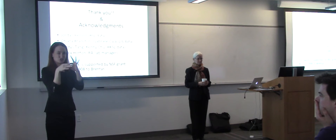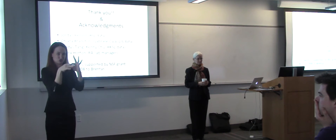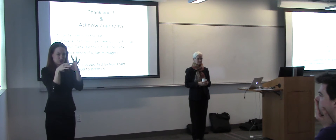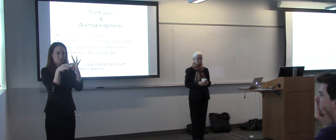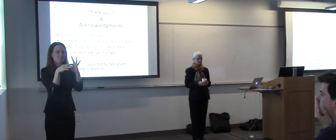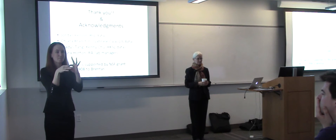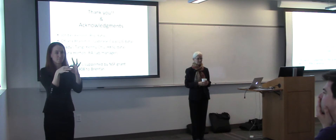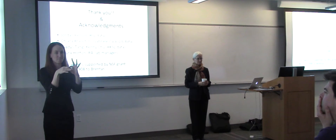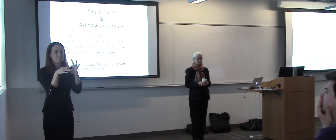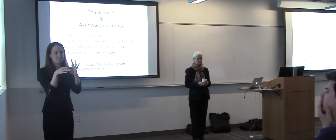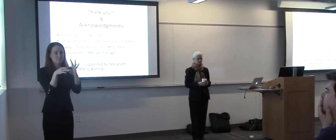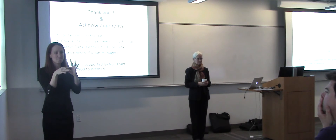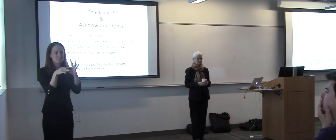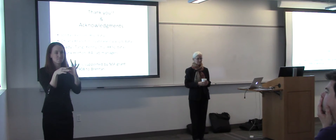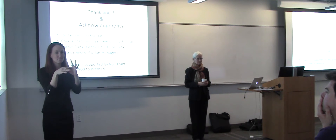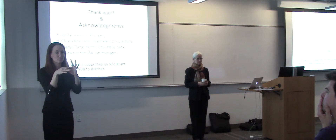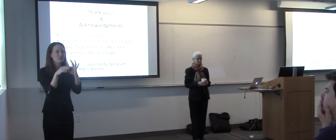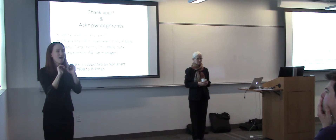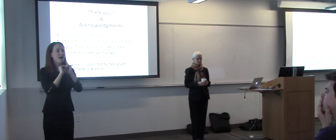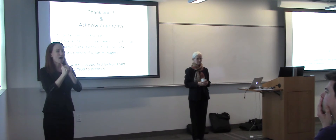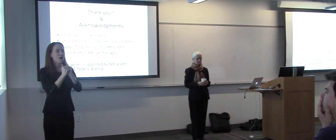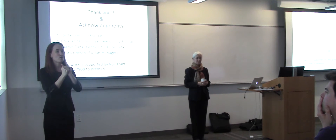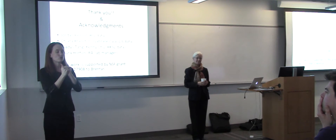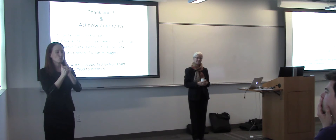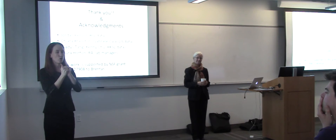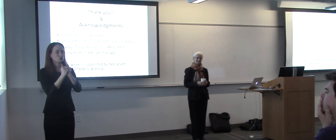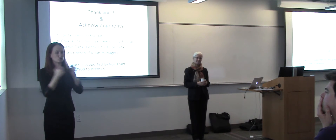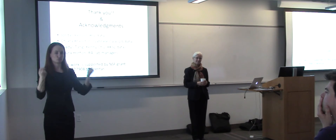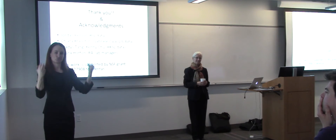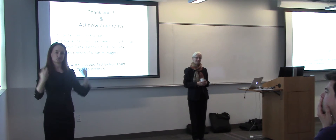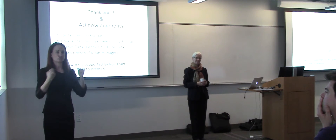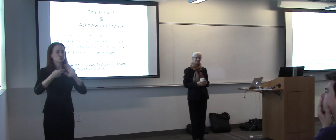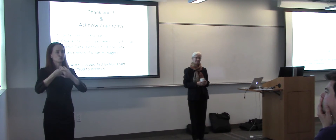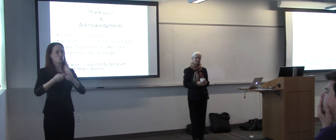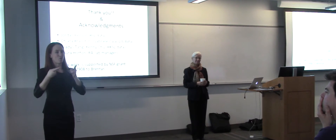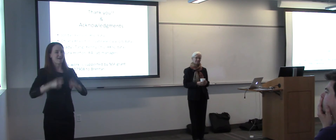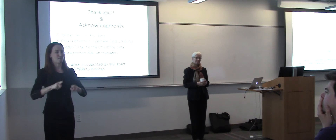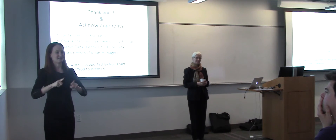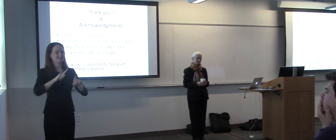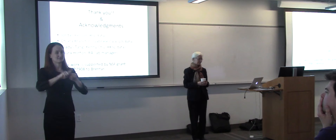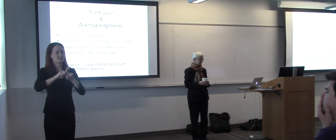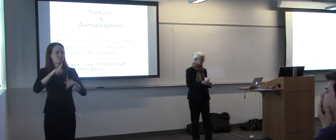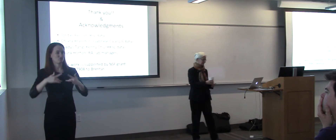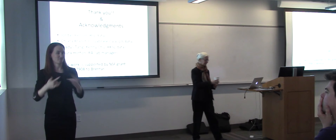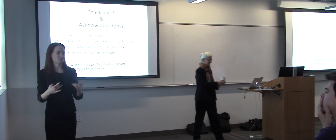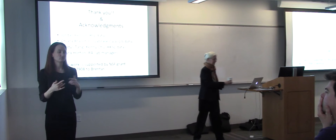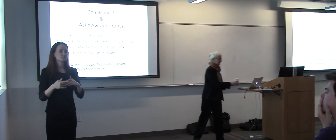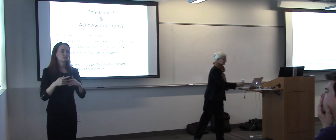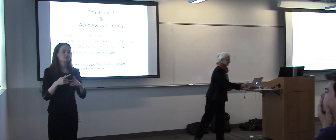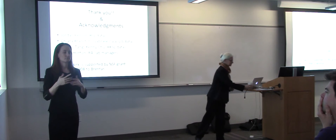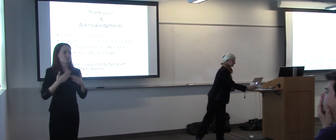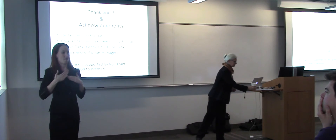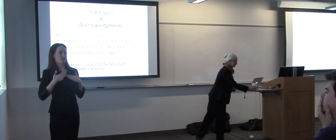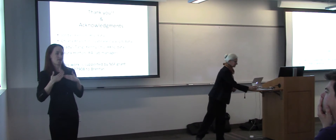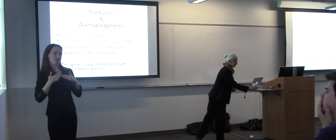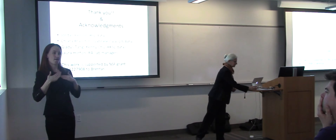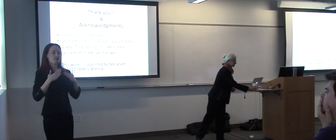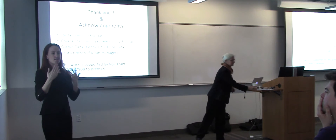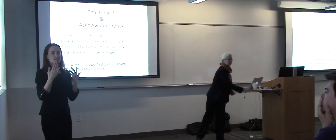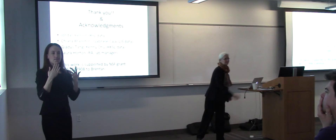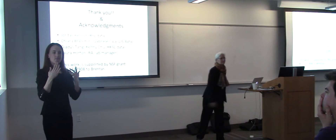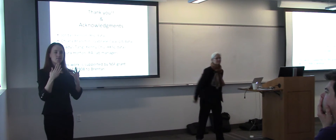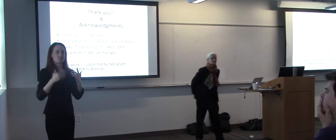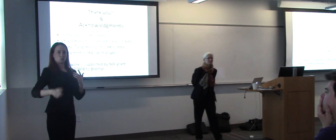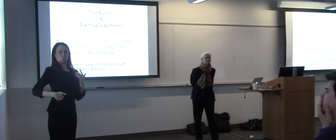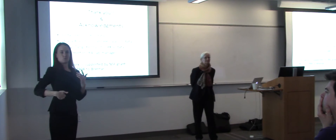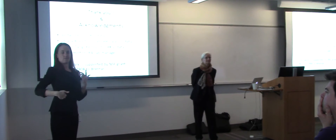of how we want to depict what happens in these events, I think that there's, I mean, just as sort of on an